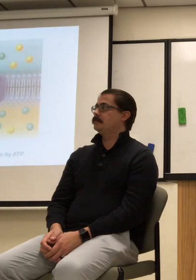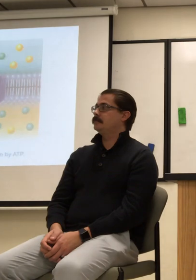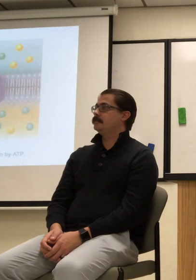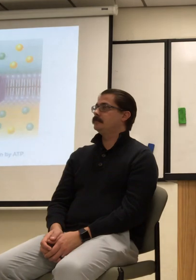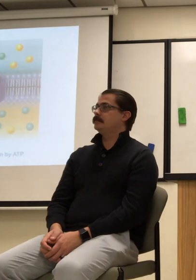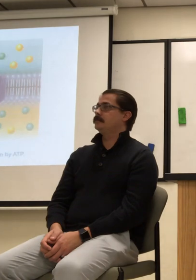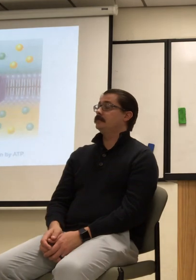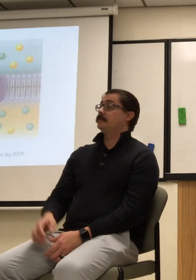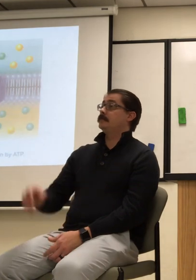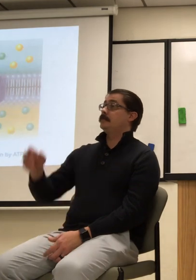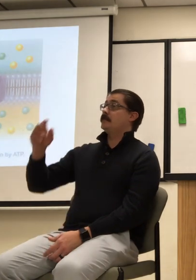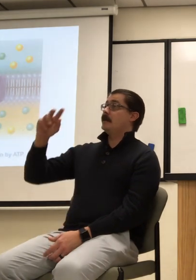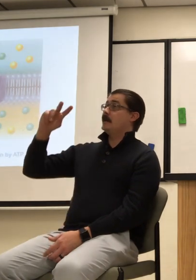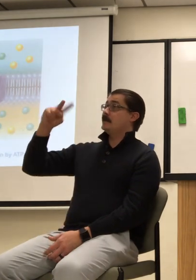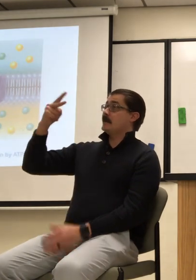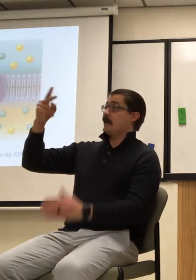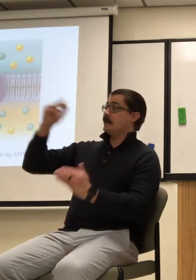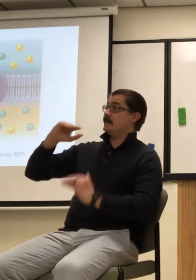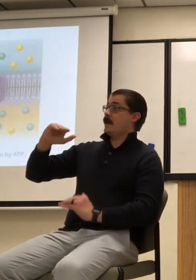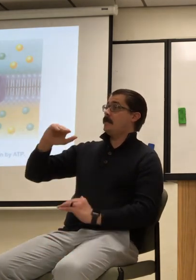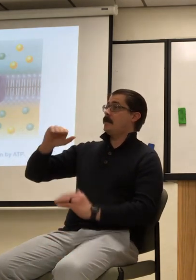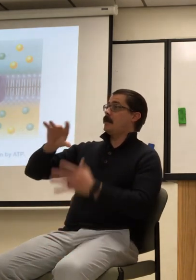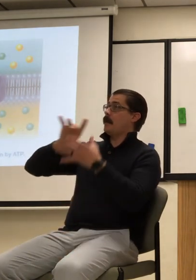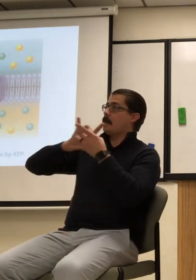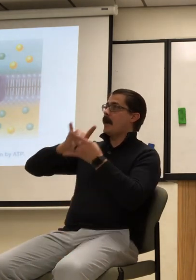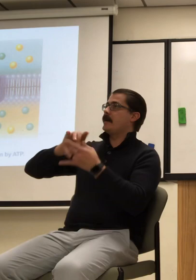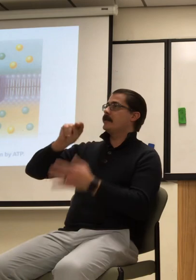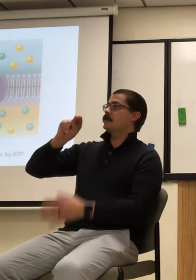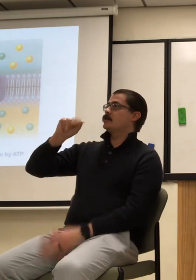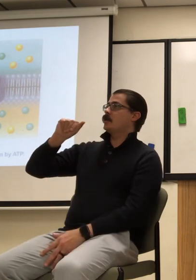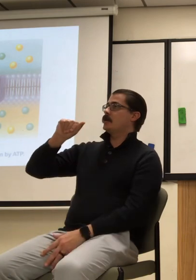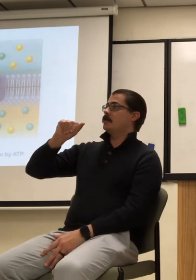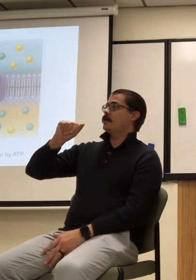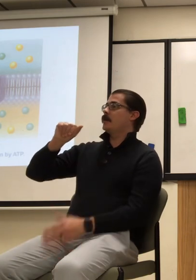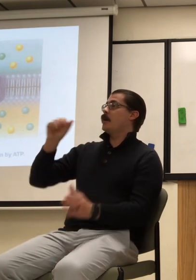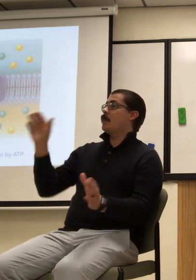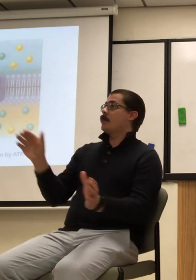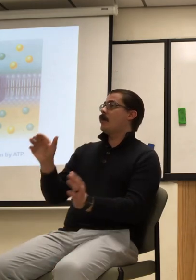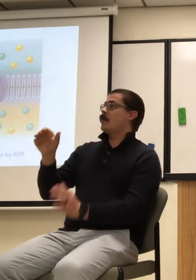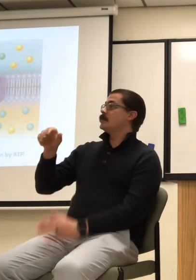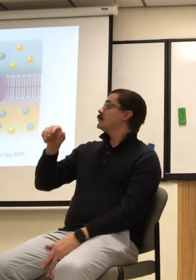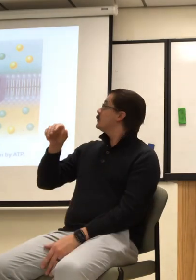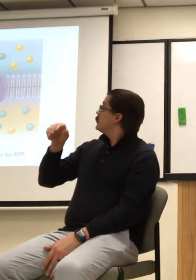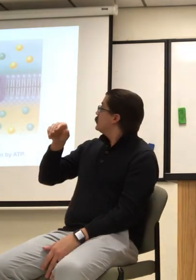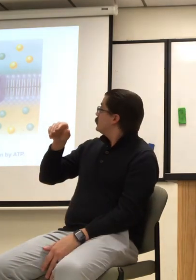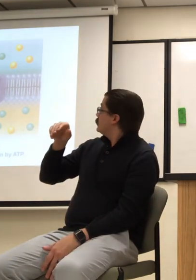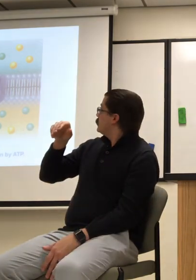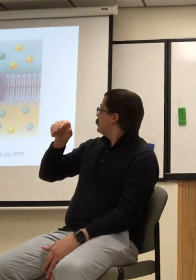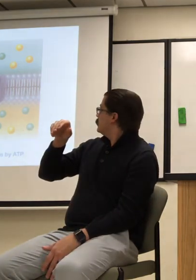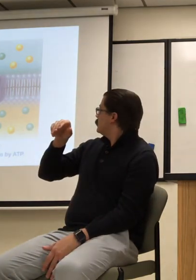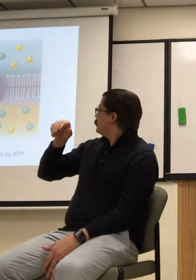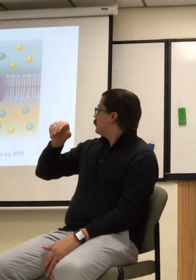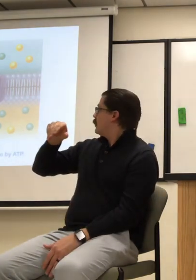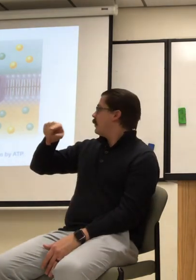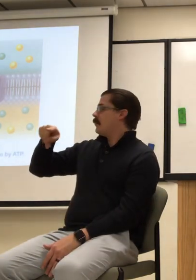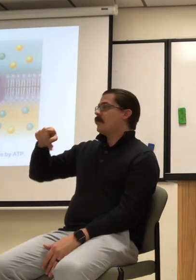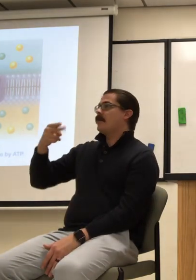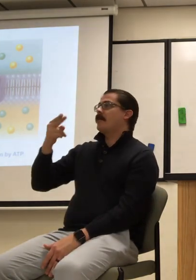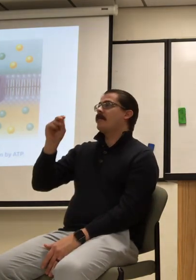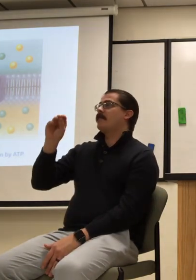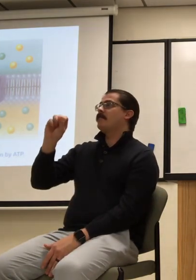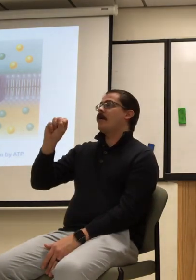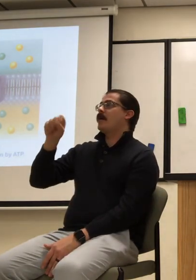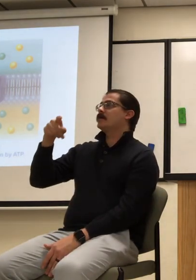The second step is the binding of the sodium promotes the phosphorylation of the protein by ATP.